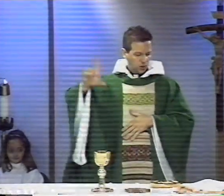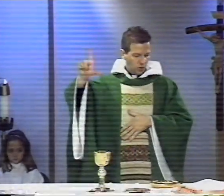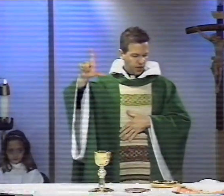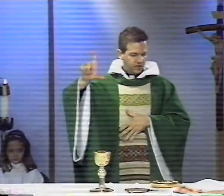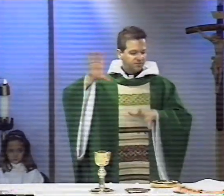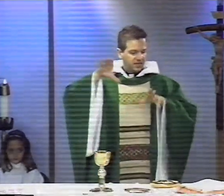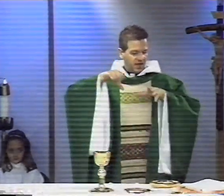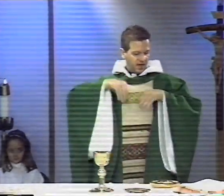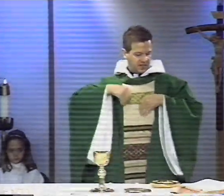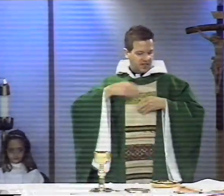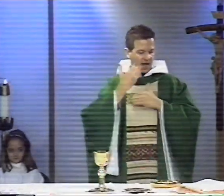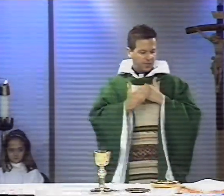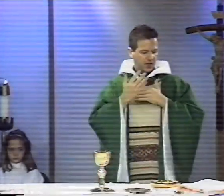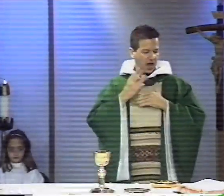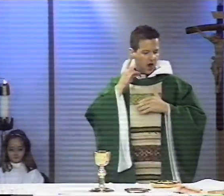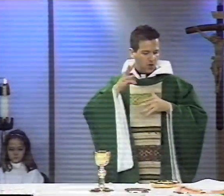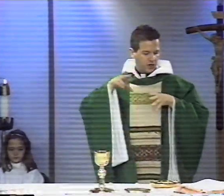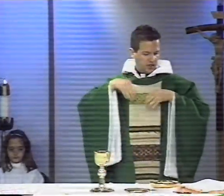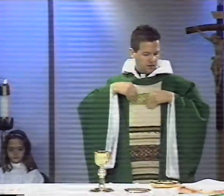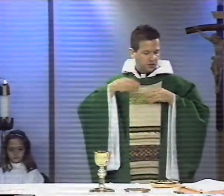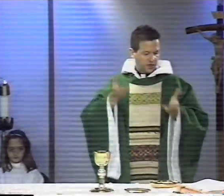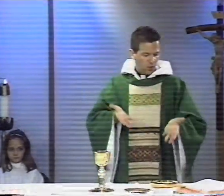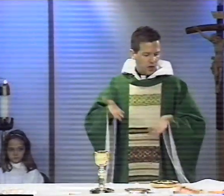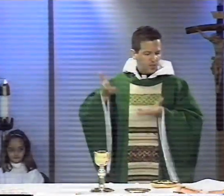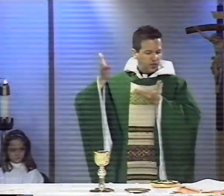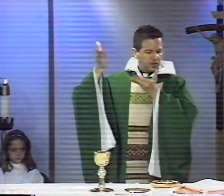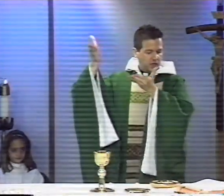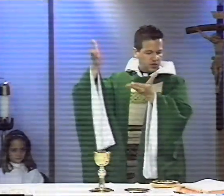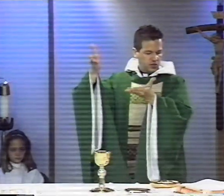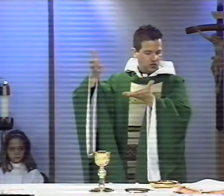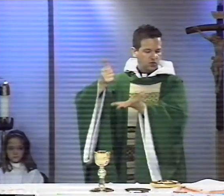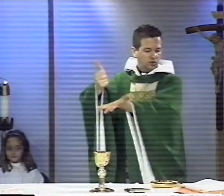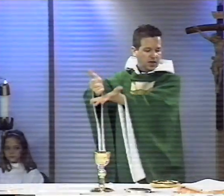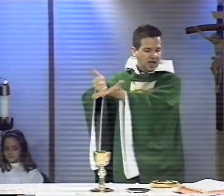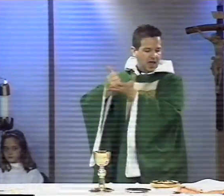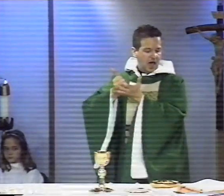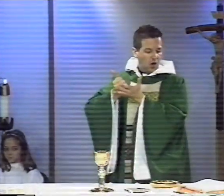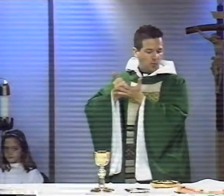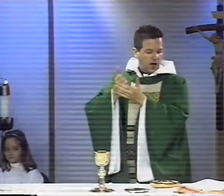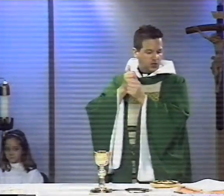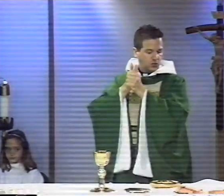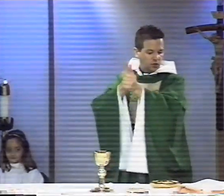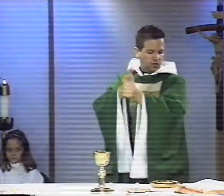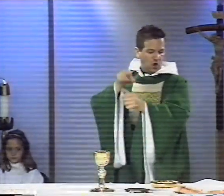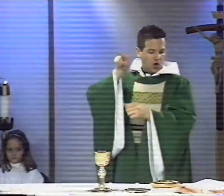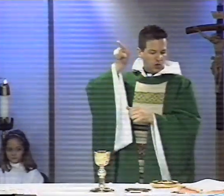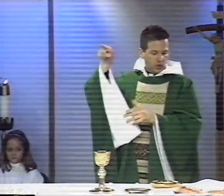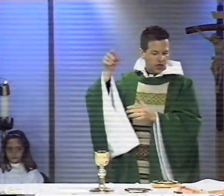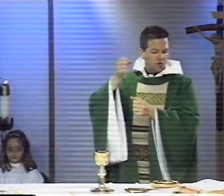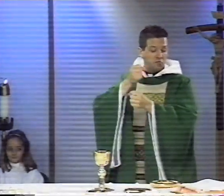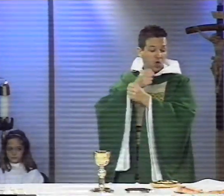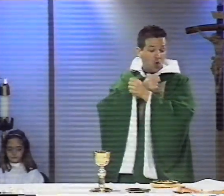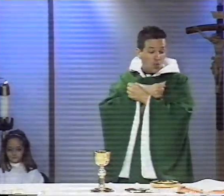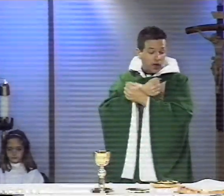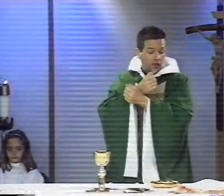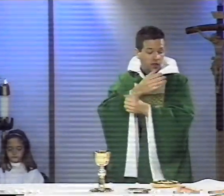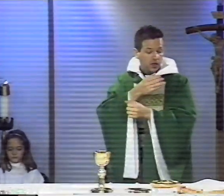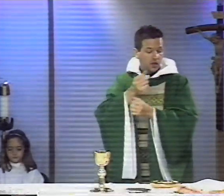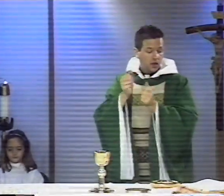Lord. Accept our gifts that we present to you. Help us to follow Him